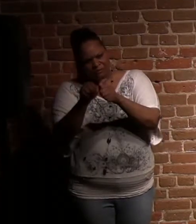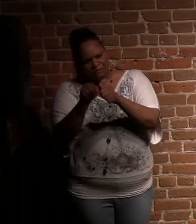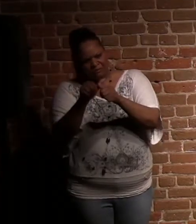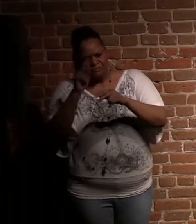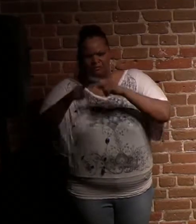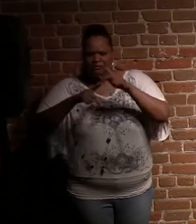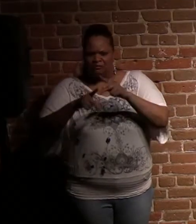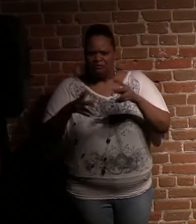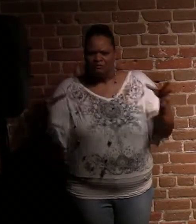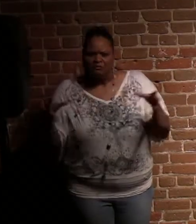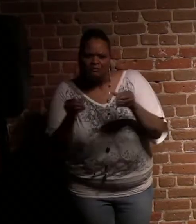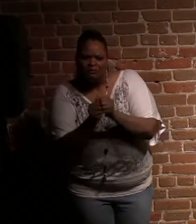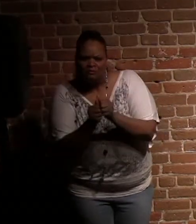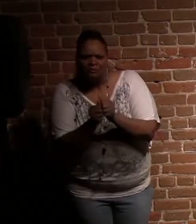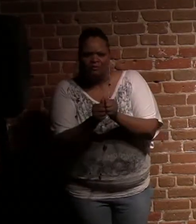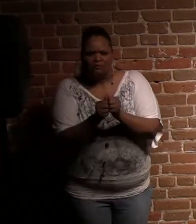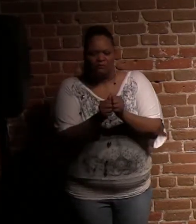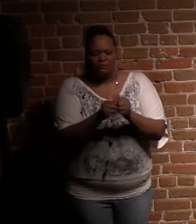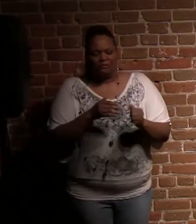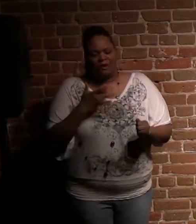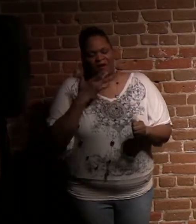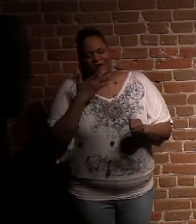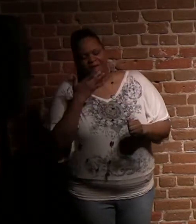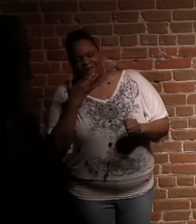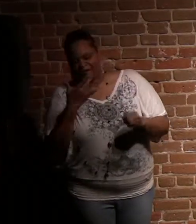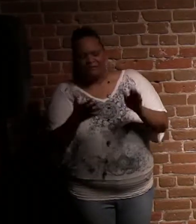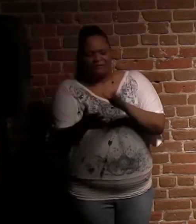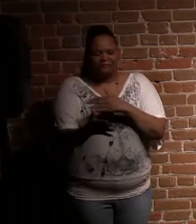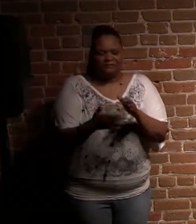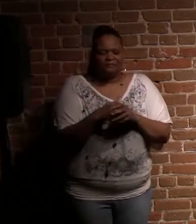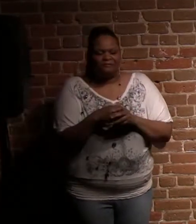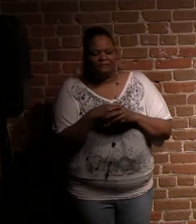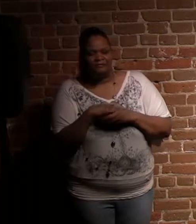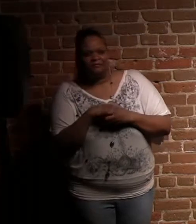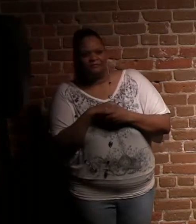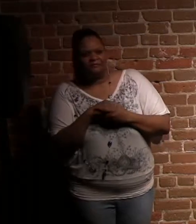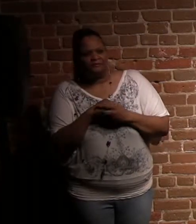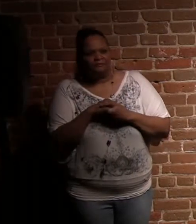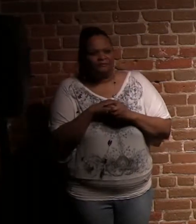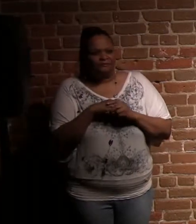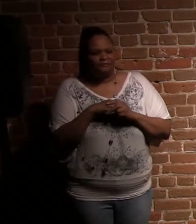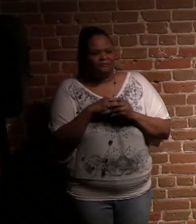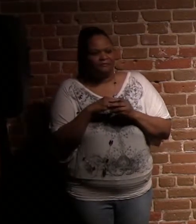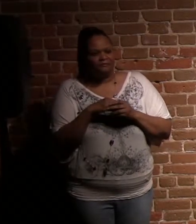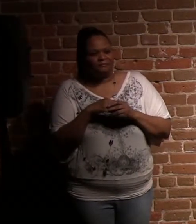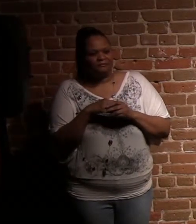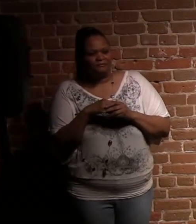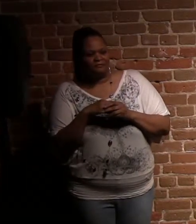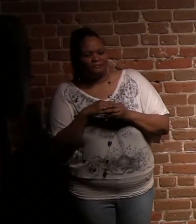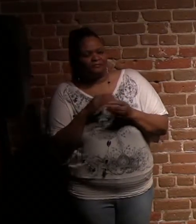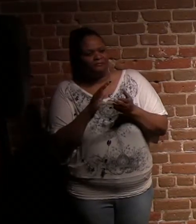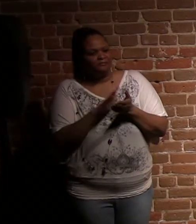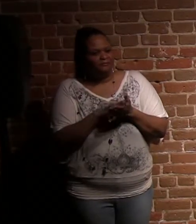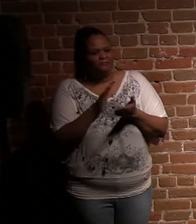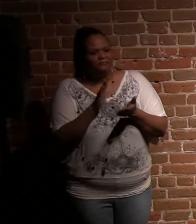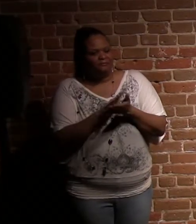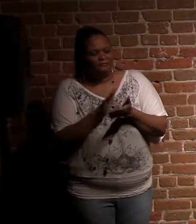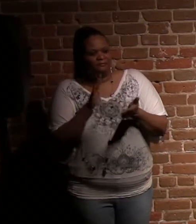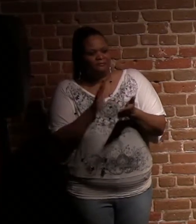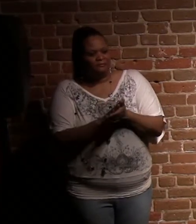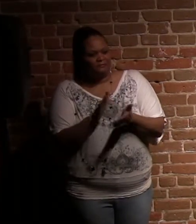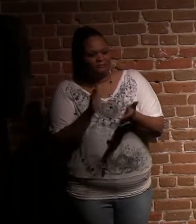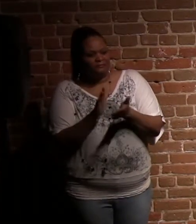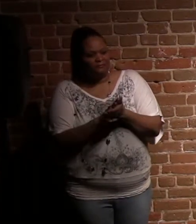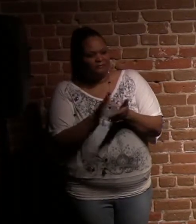of my favorite songs, you can sing along if you recognize it. Jai Hanumana, Jai Hanumana,